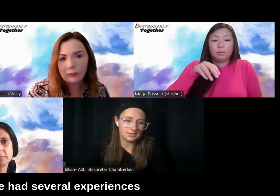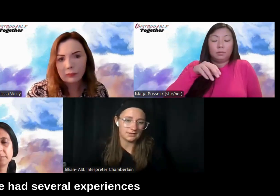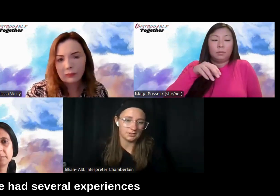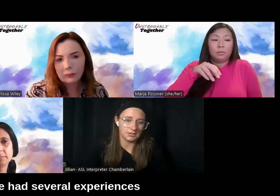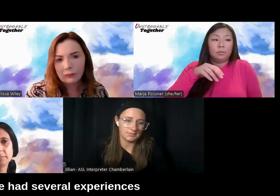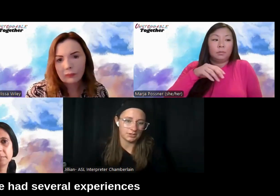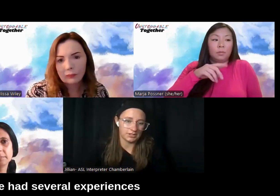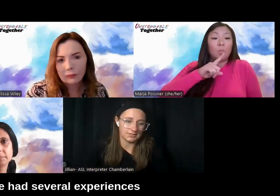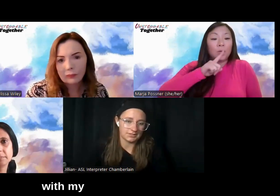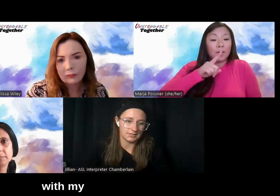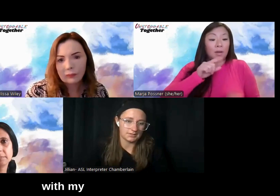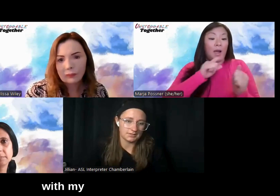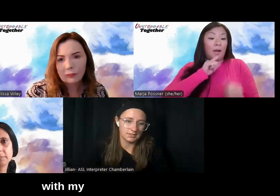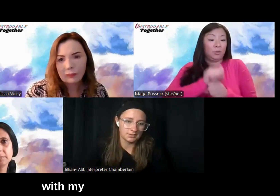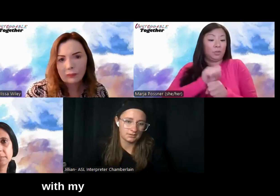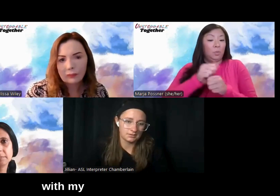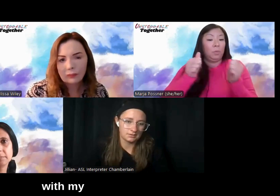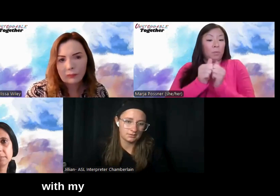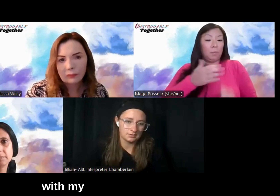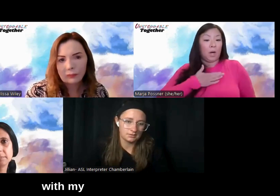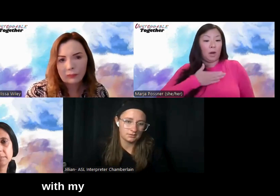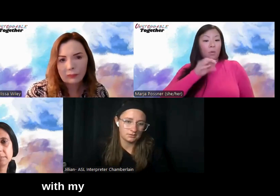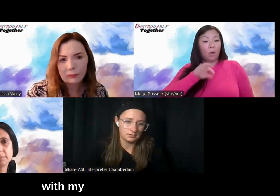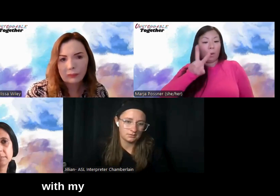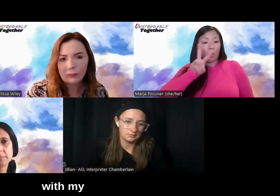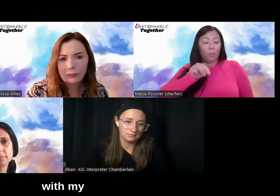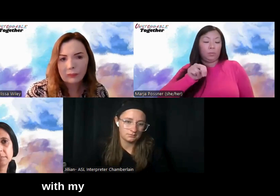So I've had several experiences